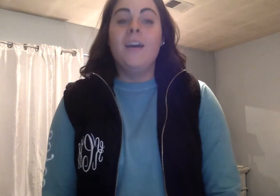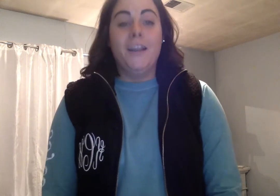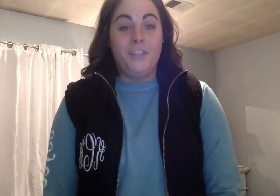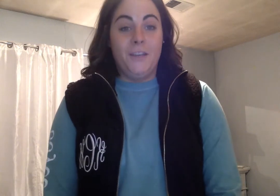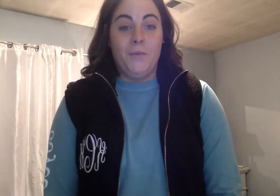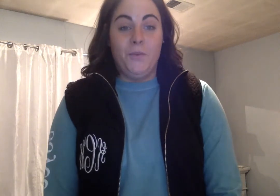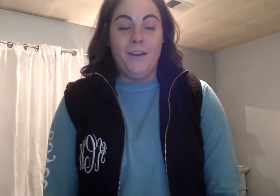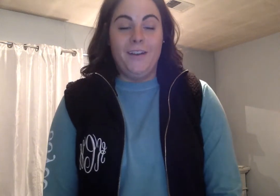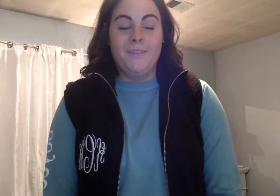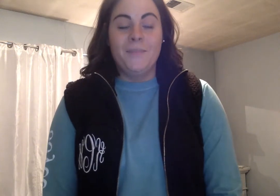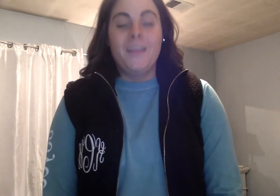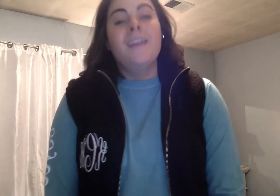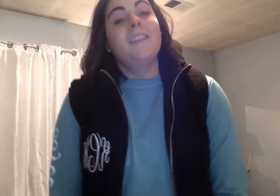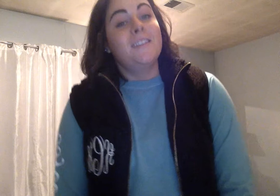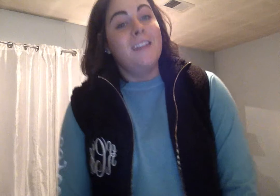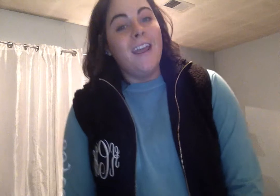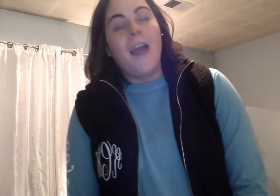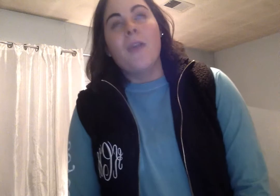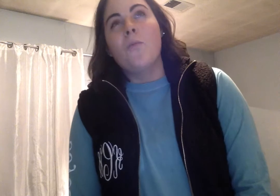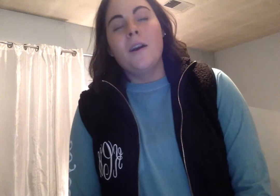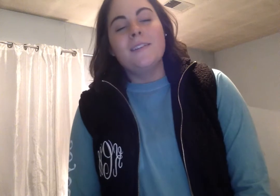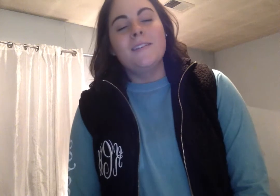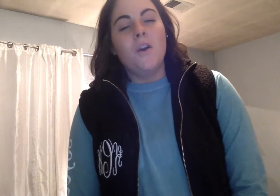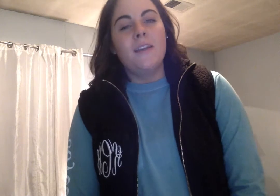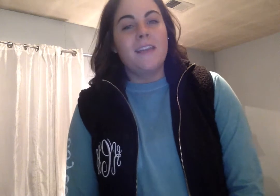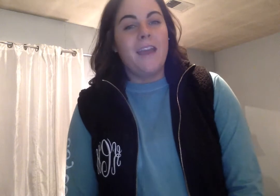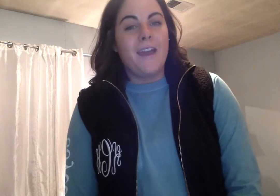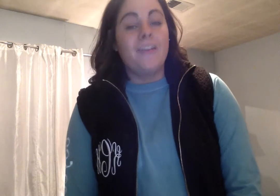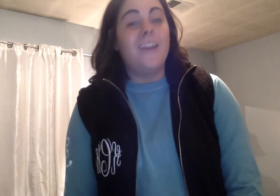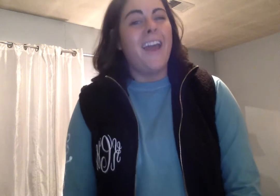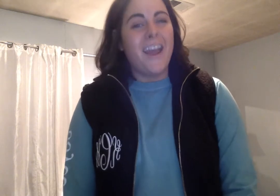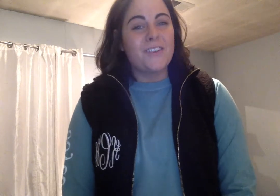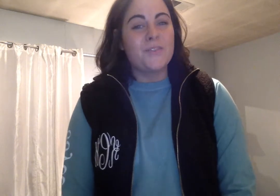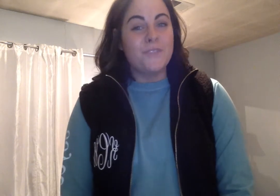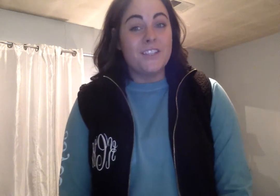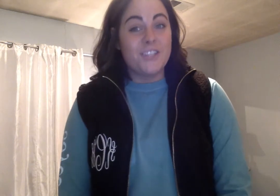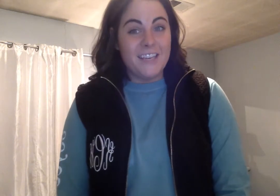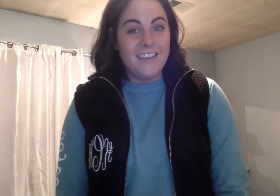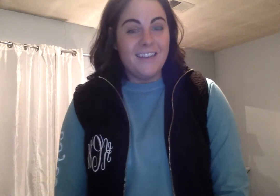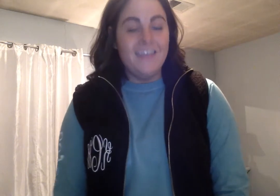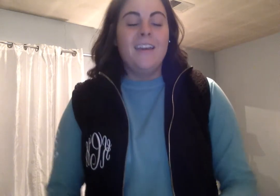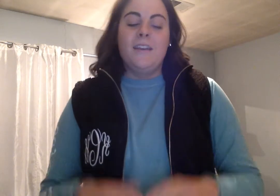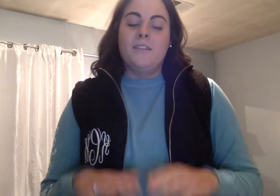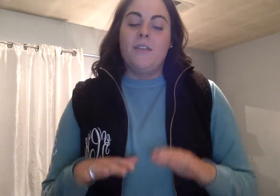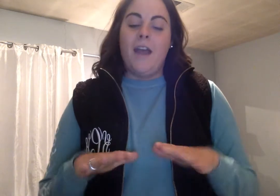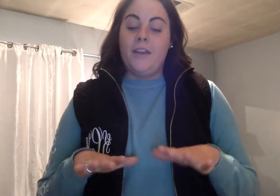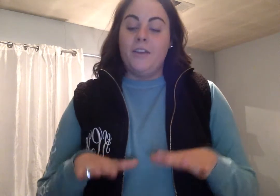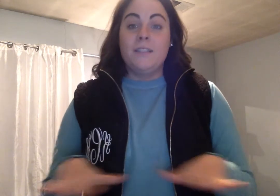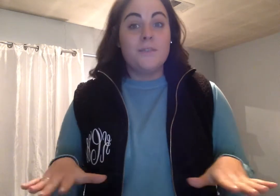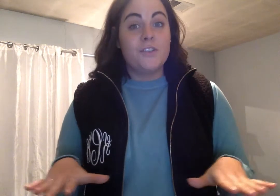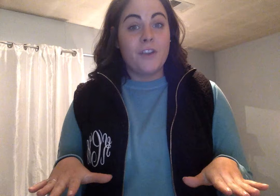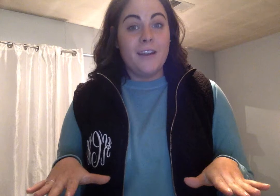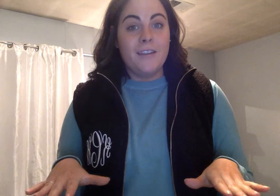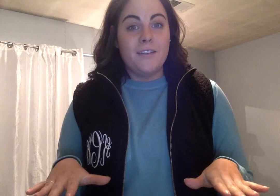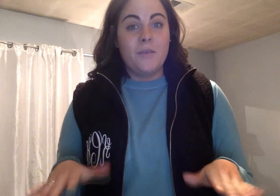a chicken roulade. Now, today I was going to have an actual chicken so that I could demonstrate it